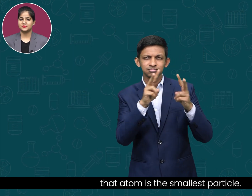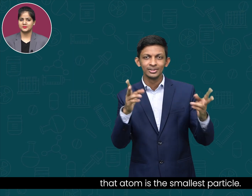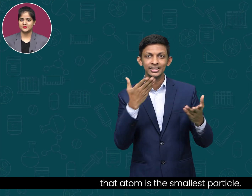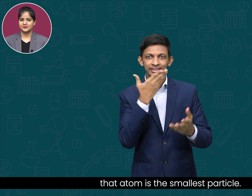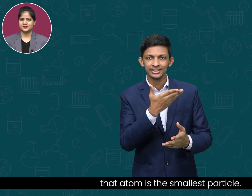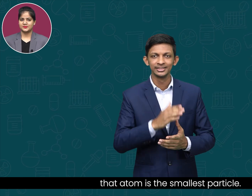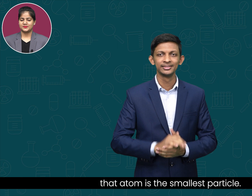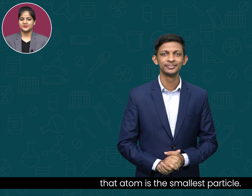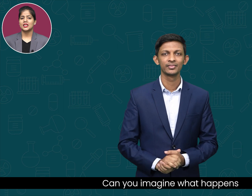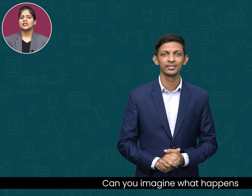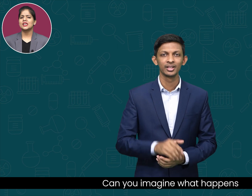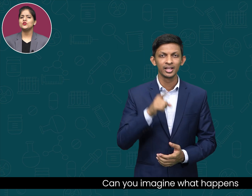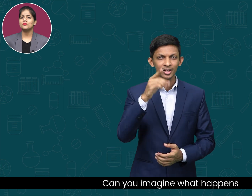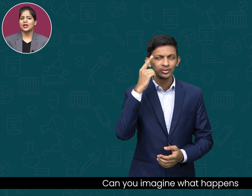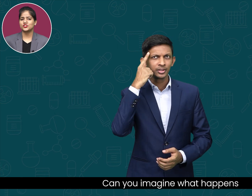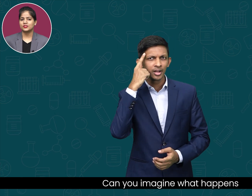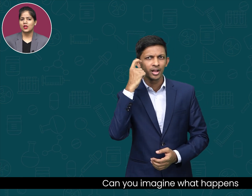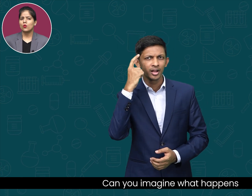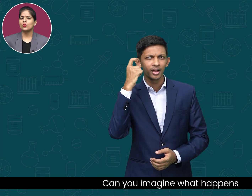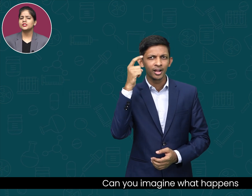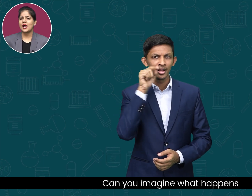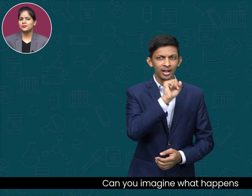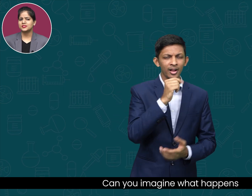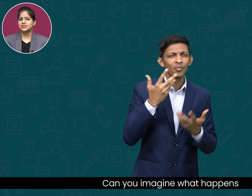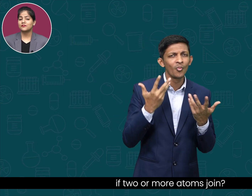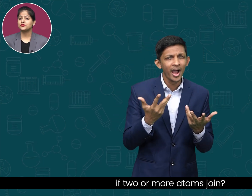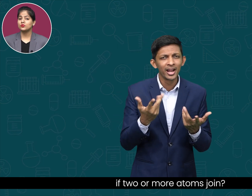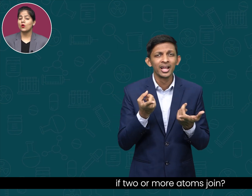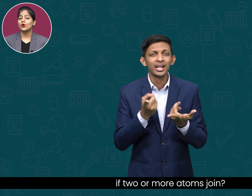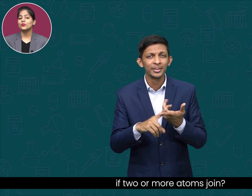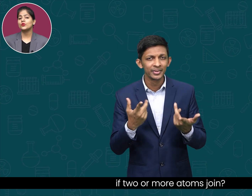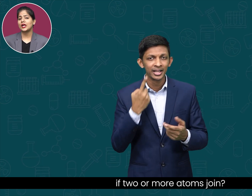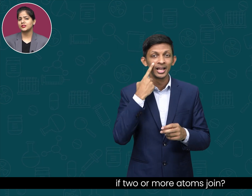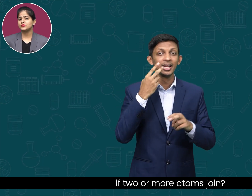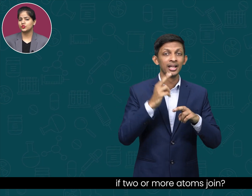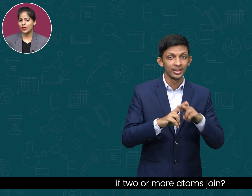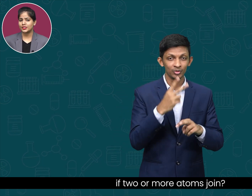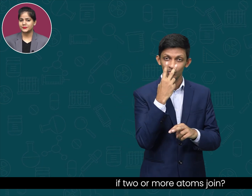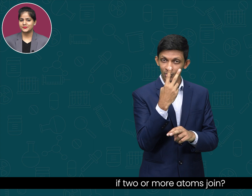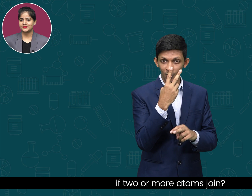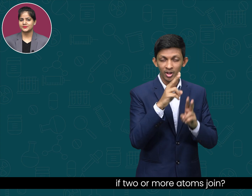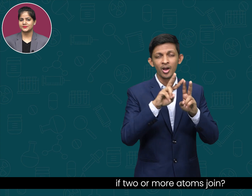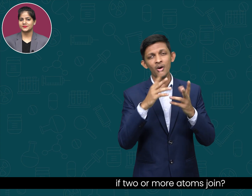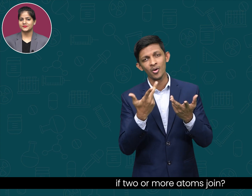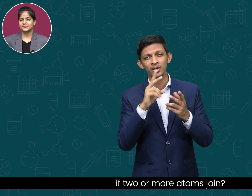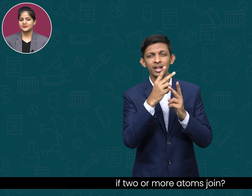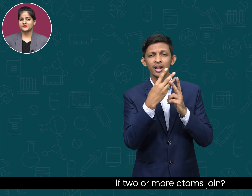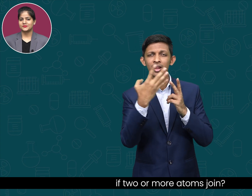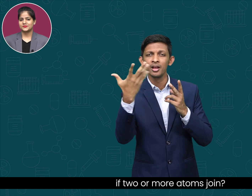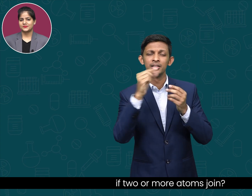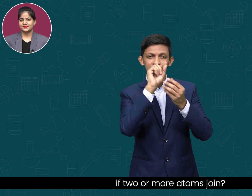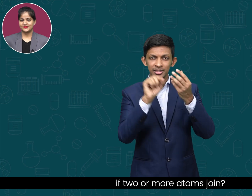particle. Can you imagine what happens if two or more atoms join?